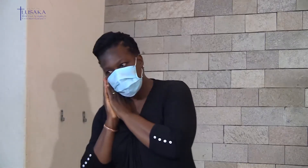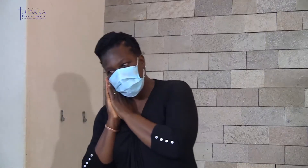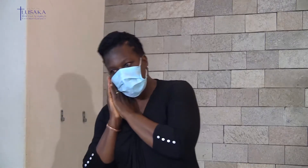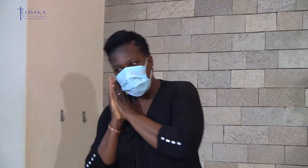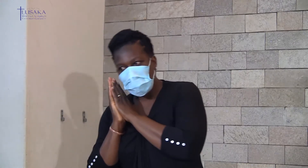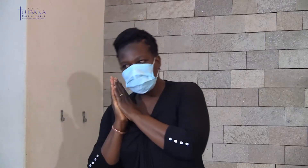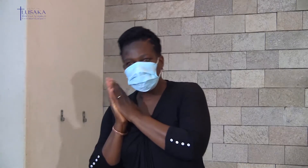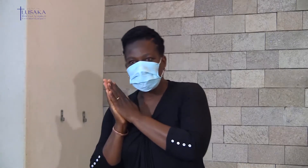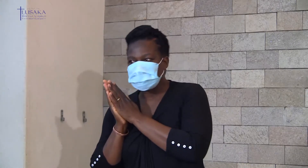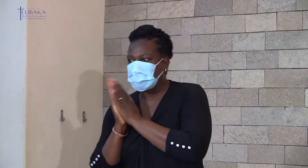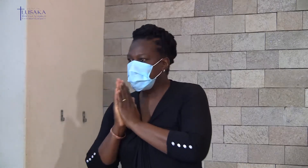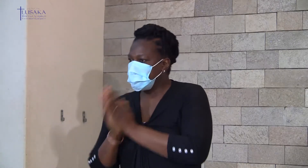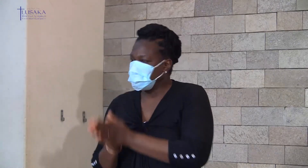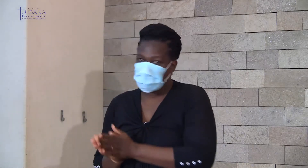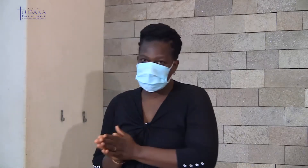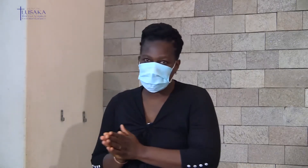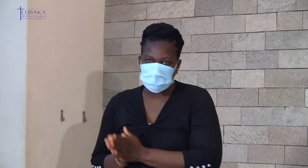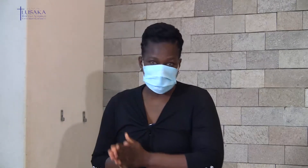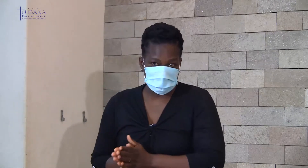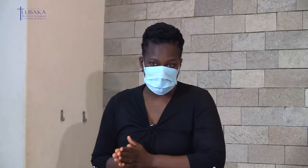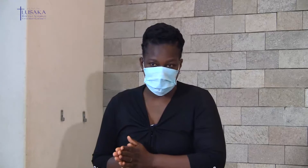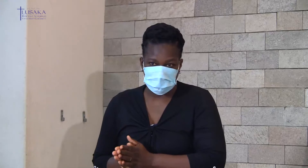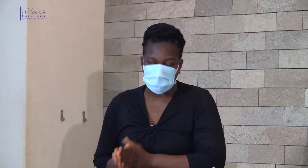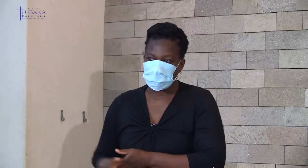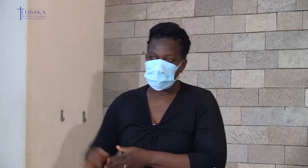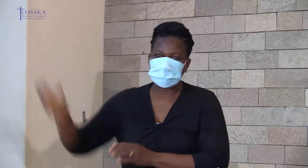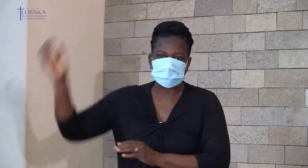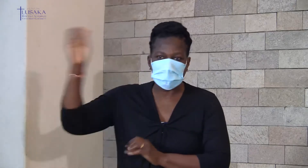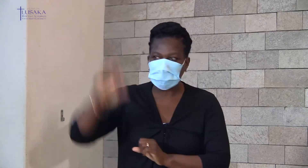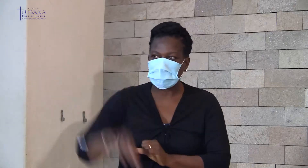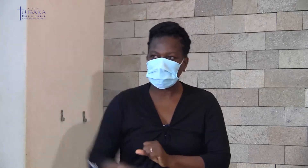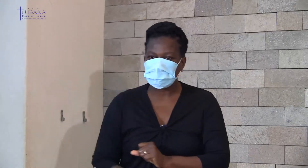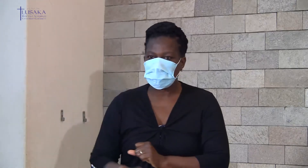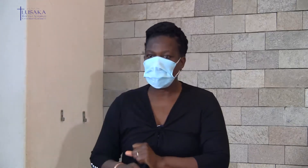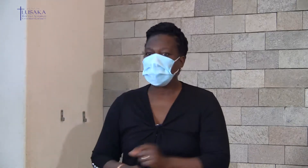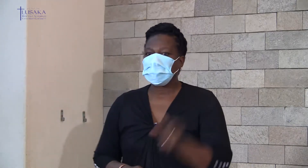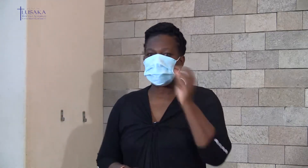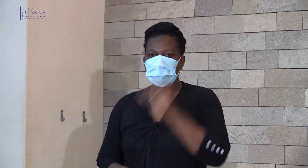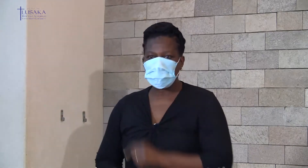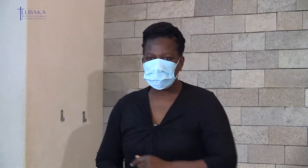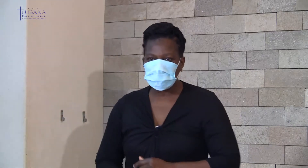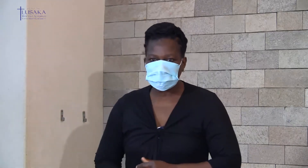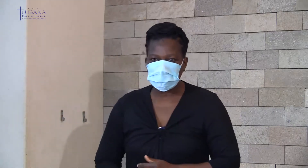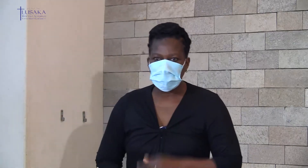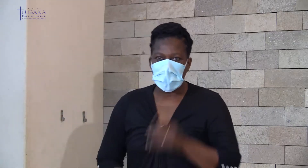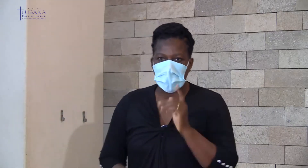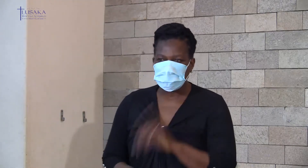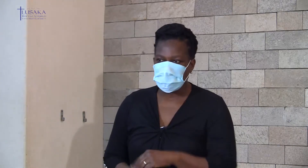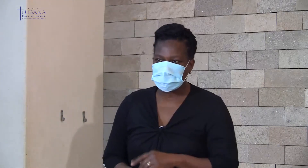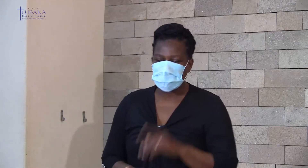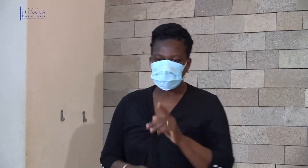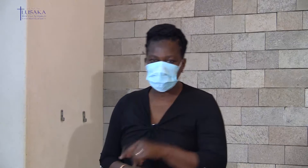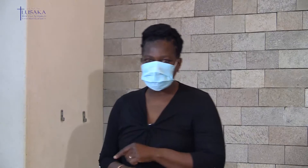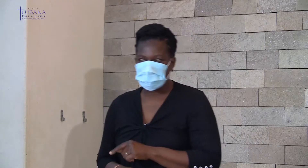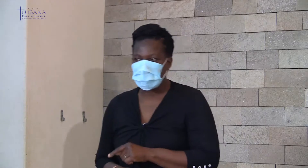sleep, God saw that Joseph is disturbed. So he sent an angel to comfort Joseph and